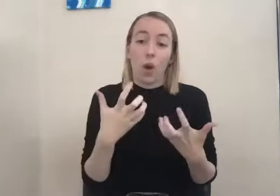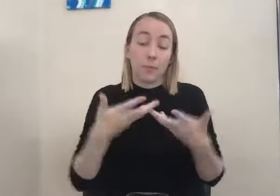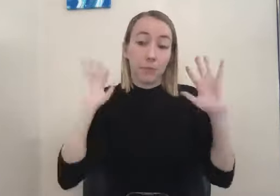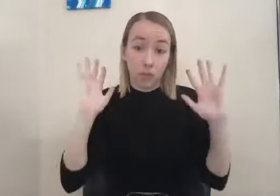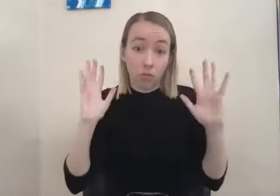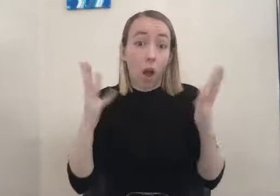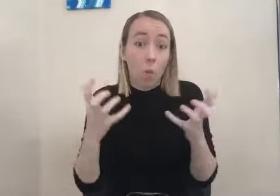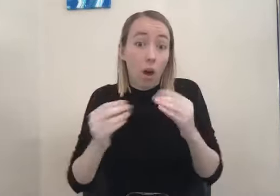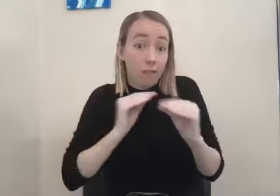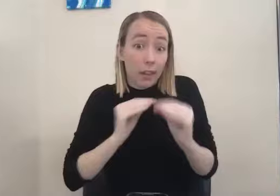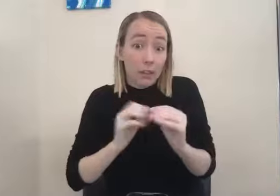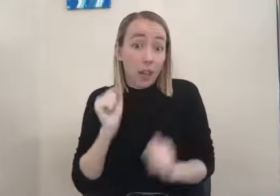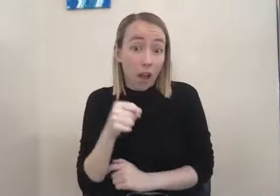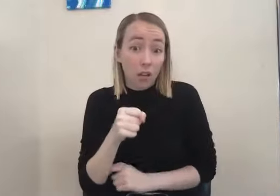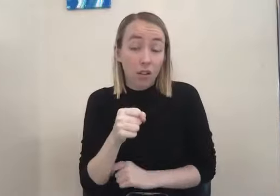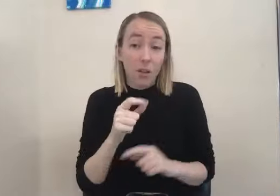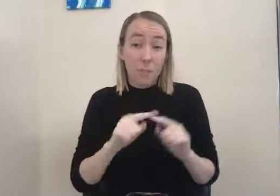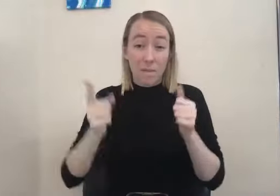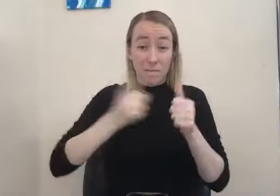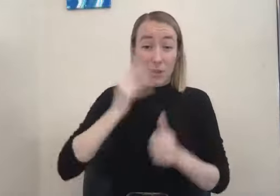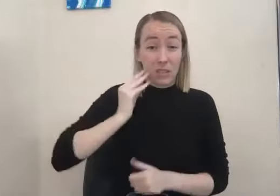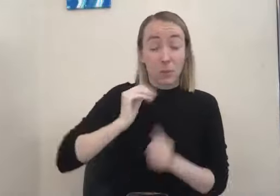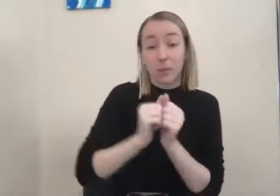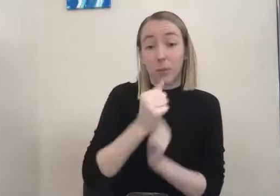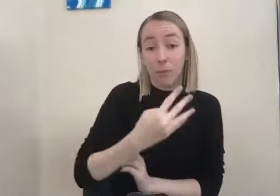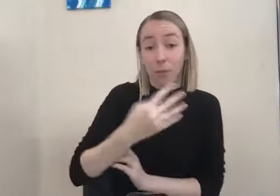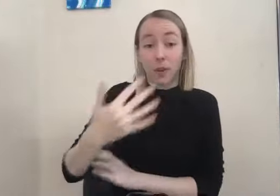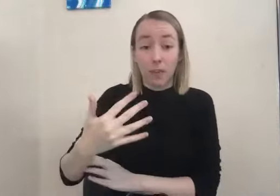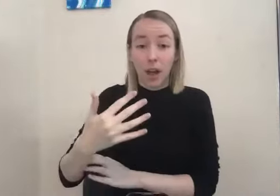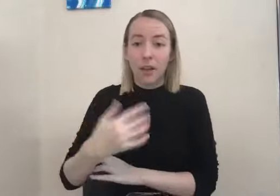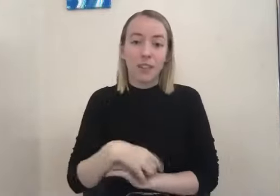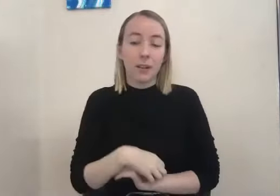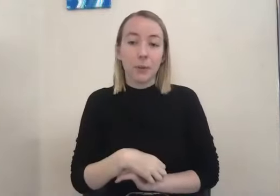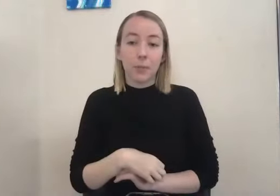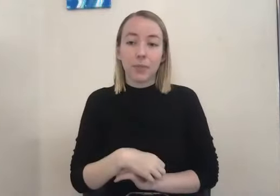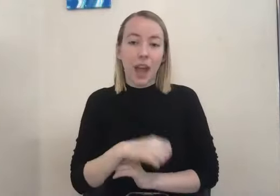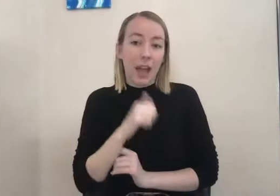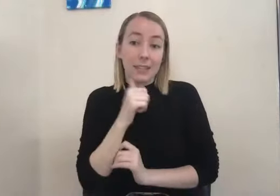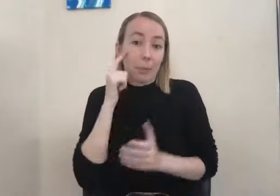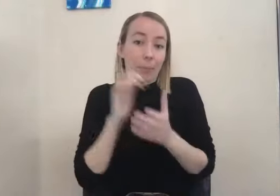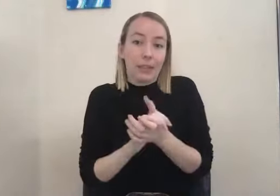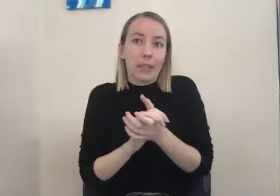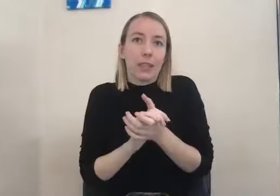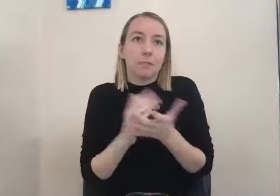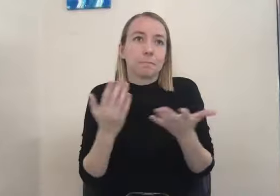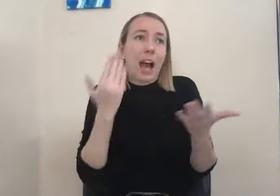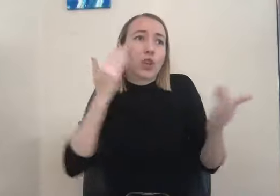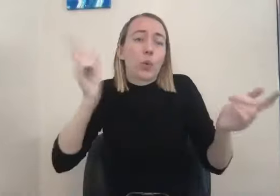everything will be fine. And then I was to meet someone who was to take me through the program. So when I get through the